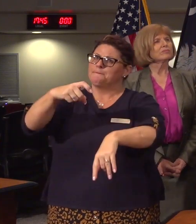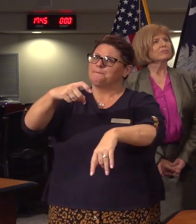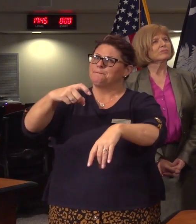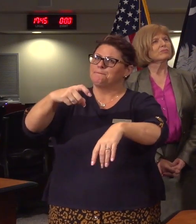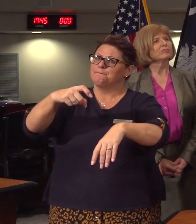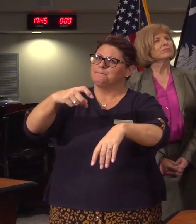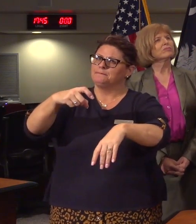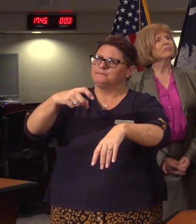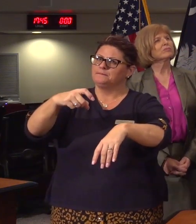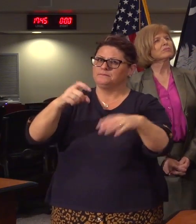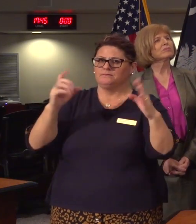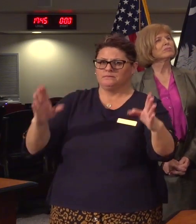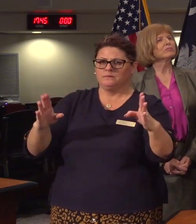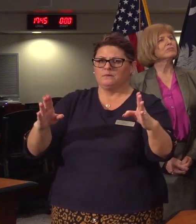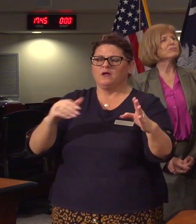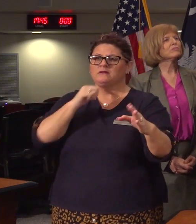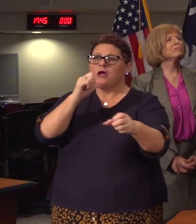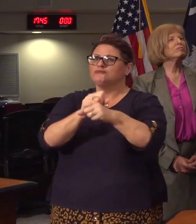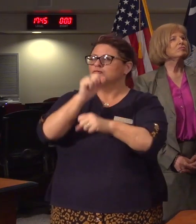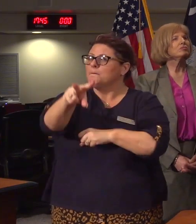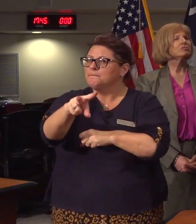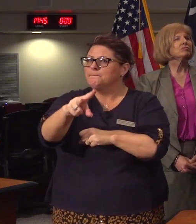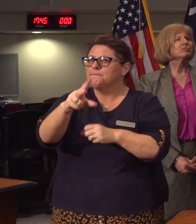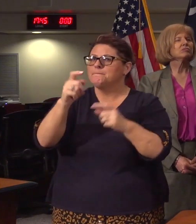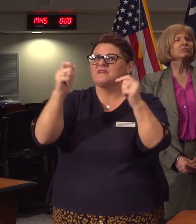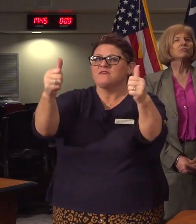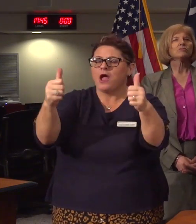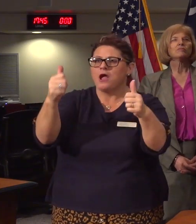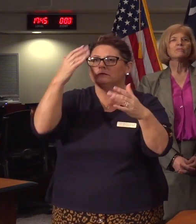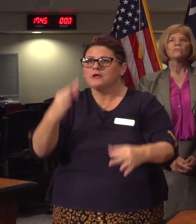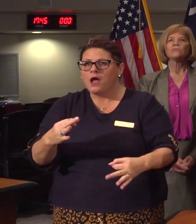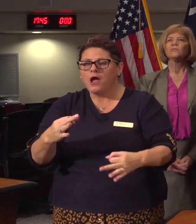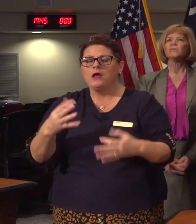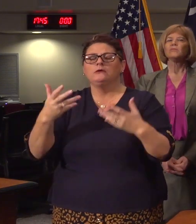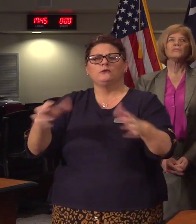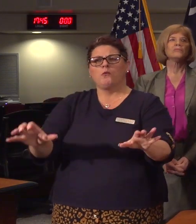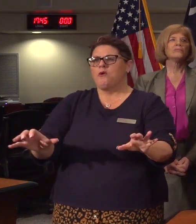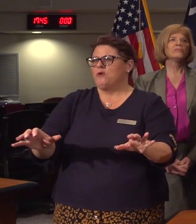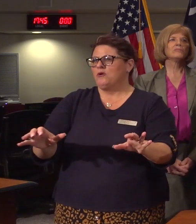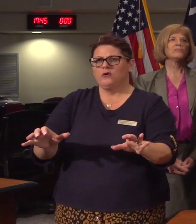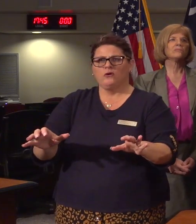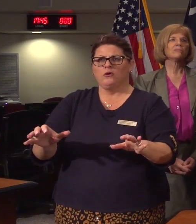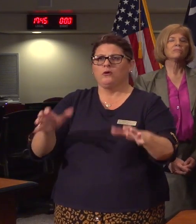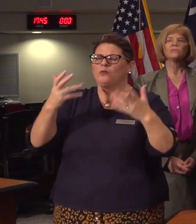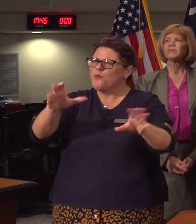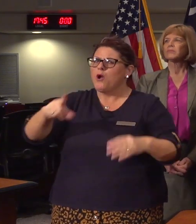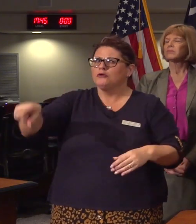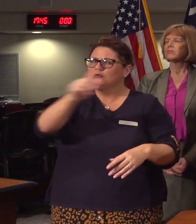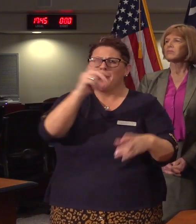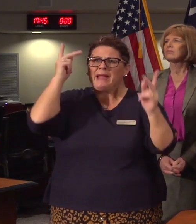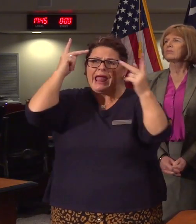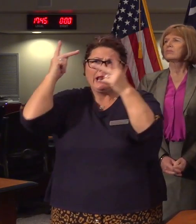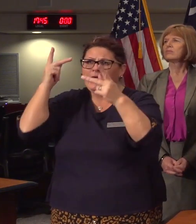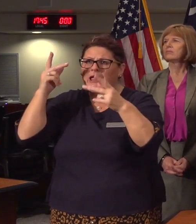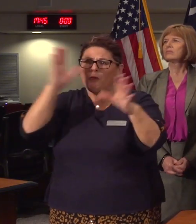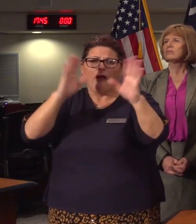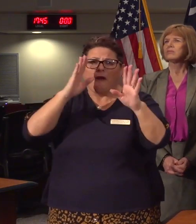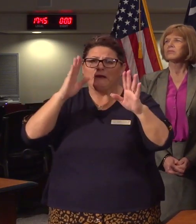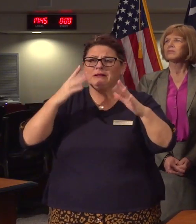make quick decisions that are unnecessary that lead to panic or a lack